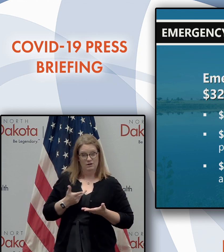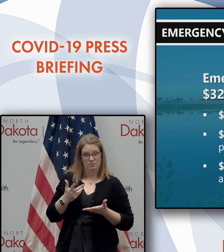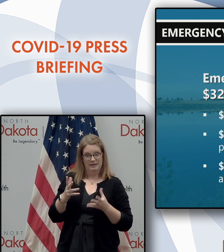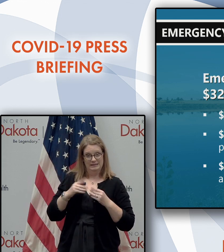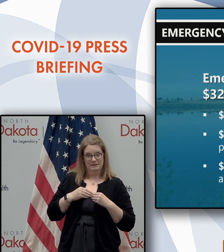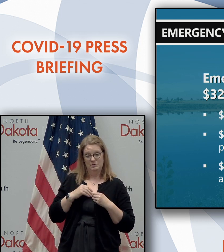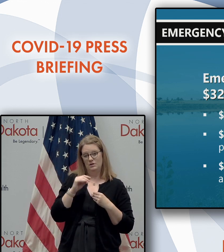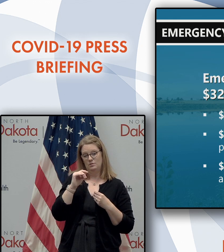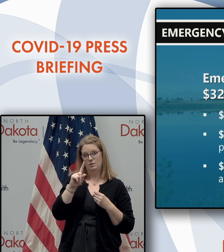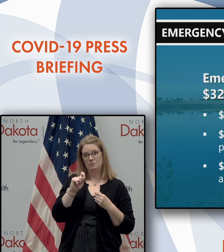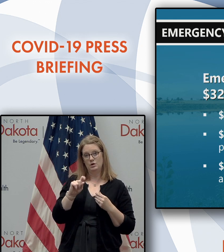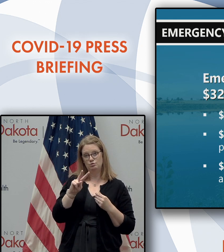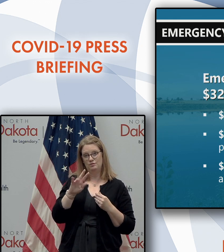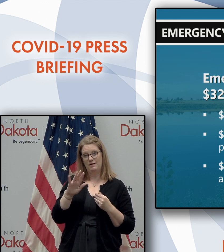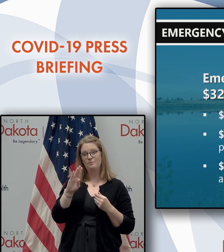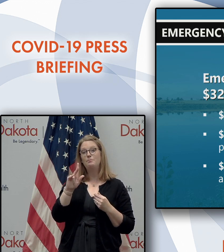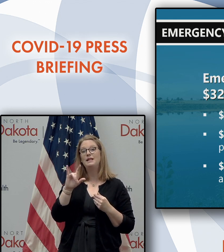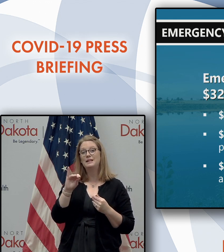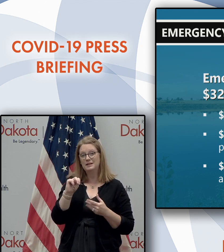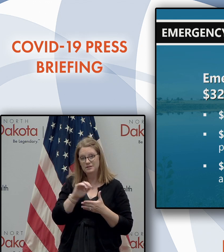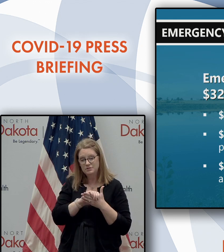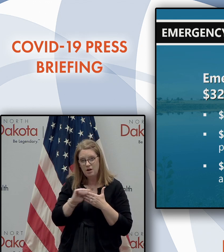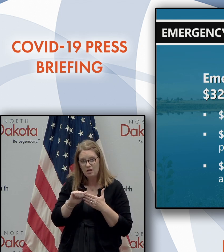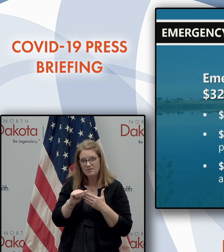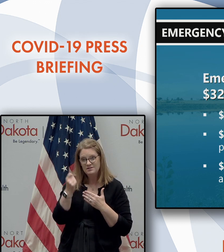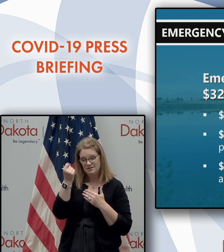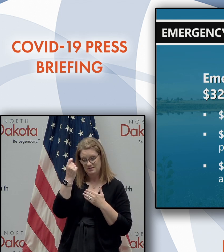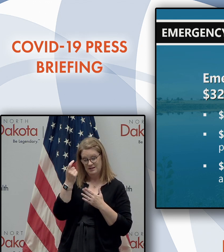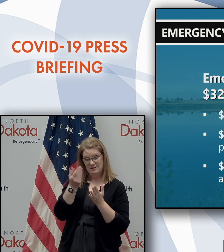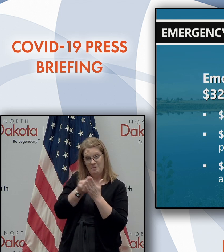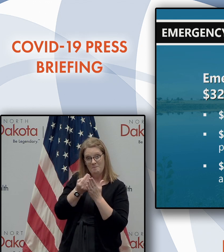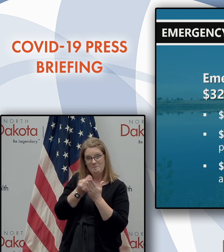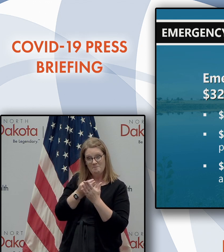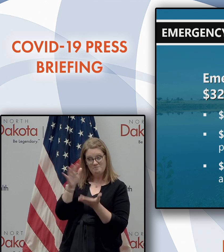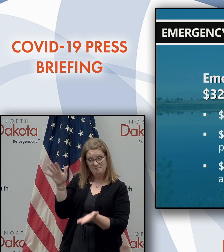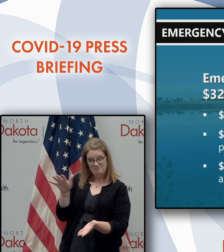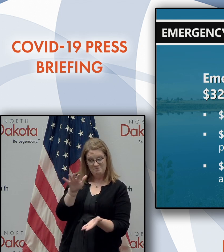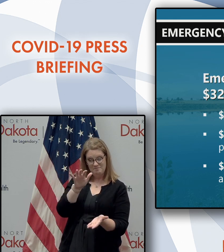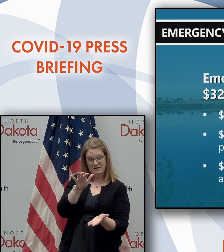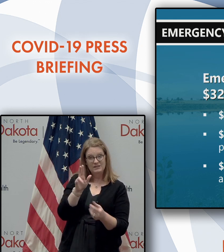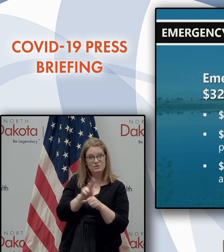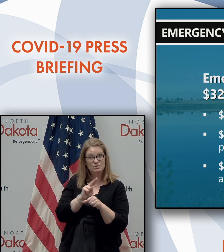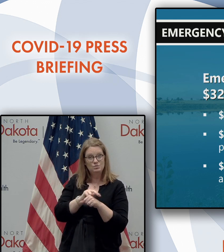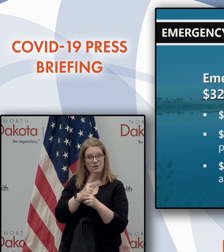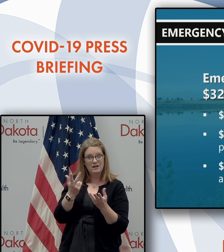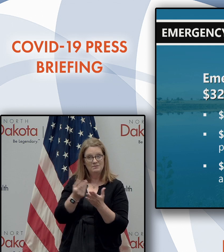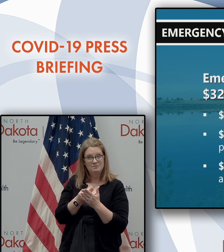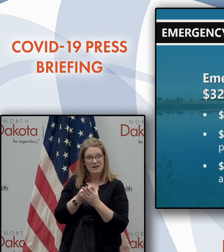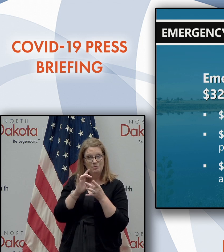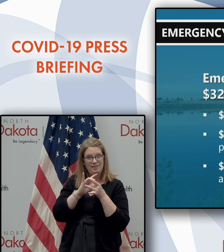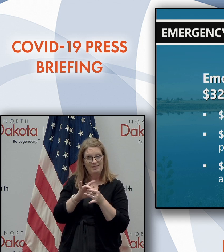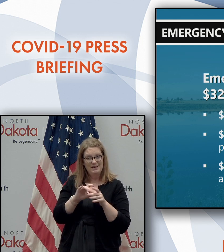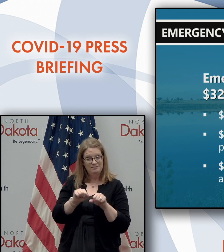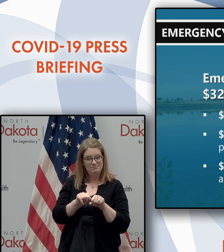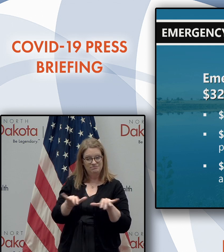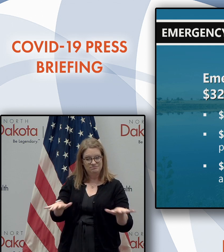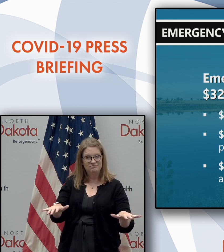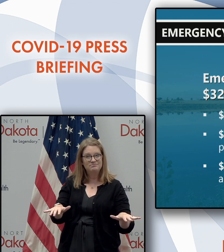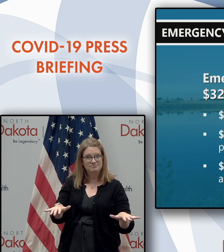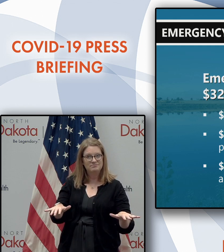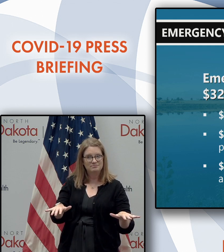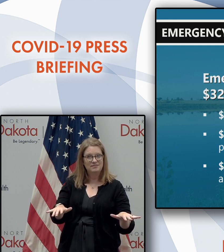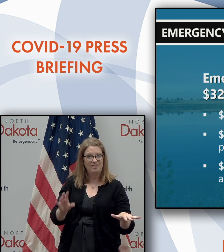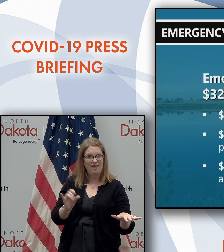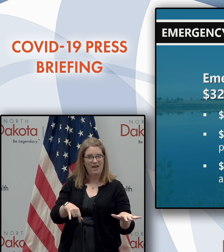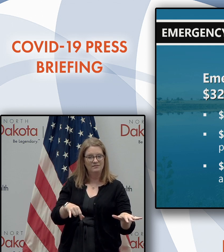$1.25 billion, and those were dollars could be spent on things related to the pandemic. For expenses that